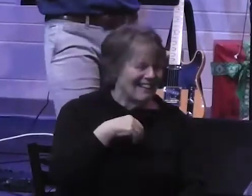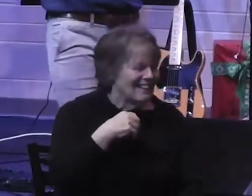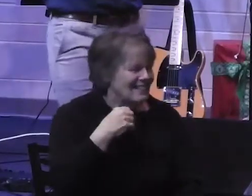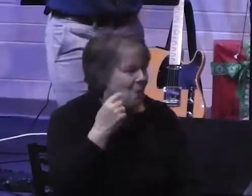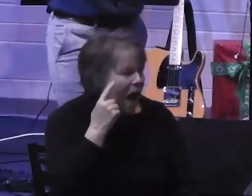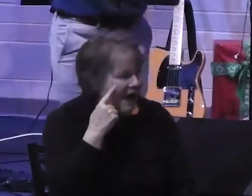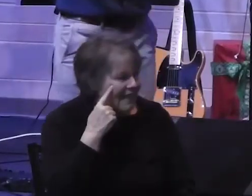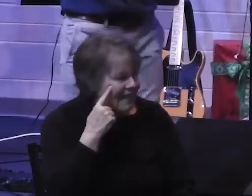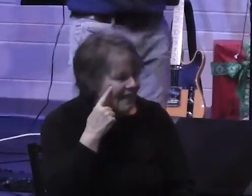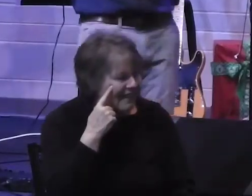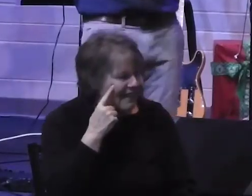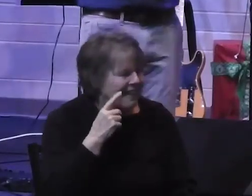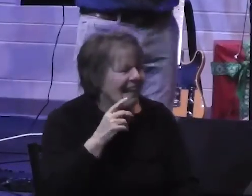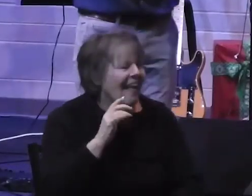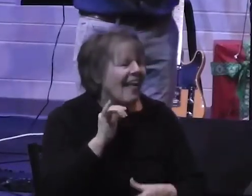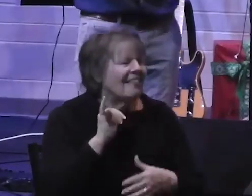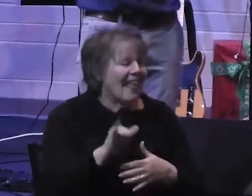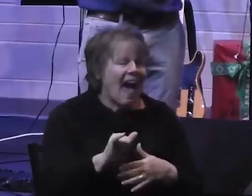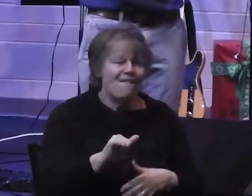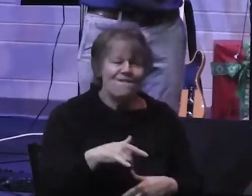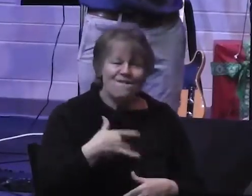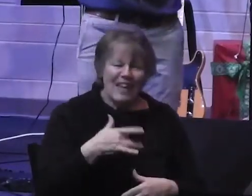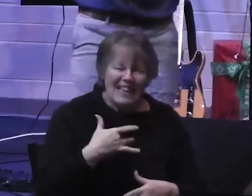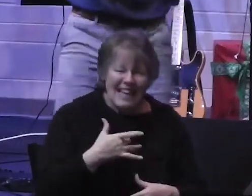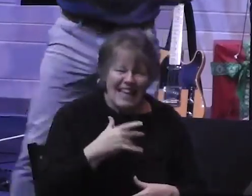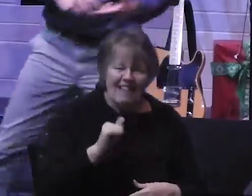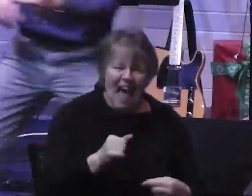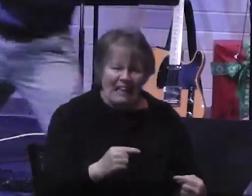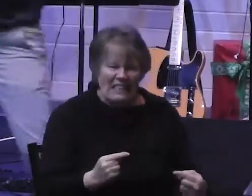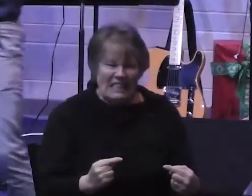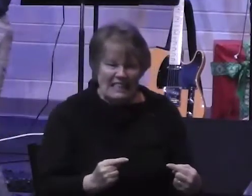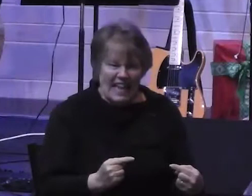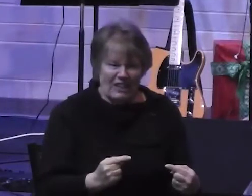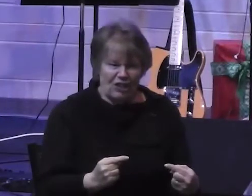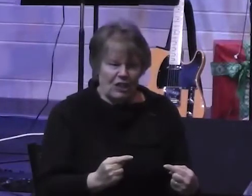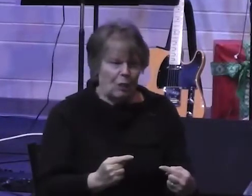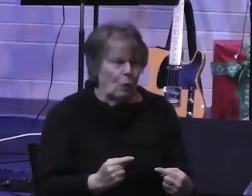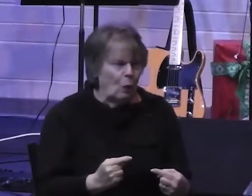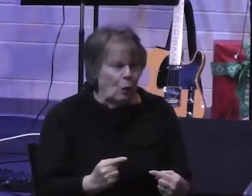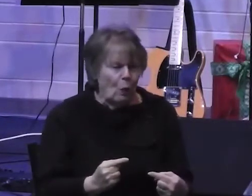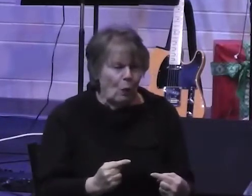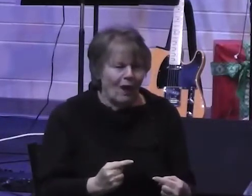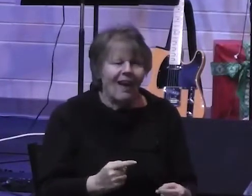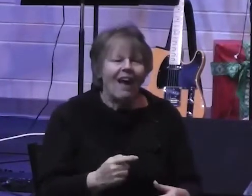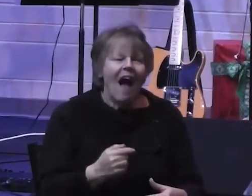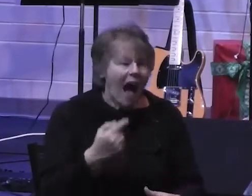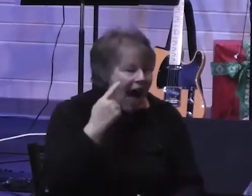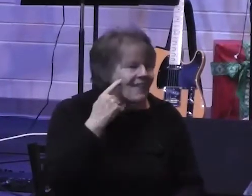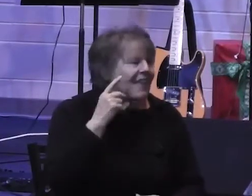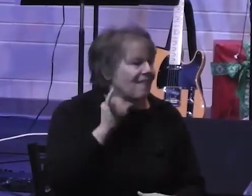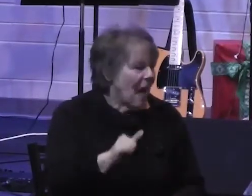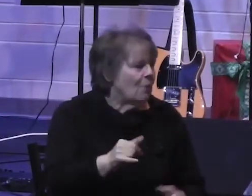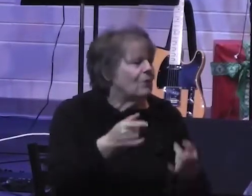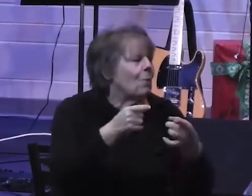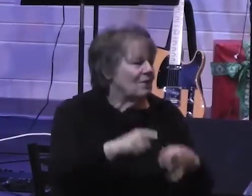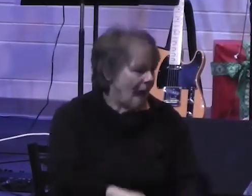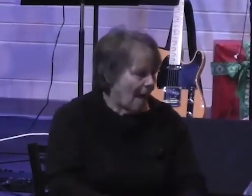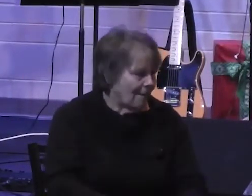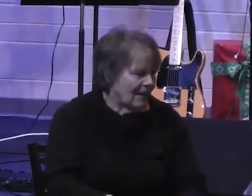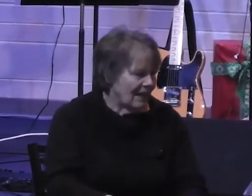I think that feeling, that tension is what's in the air